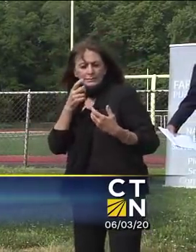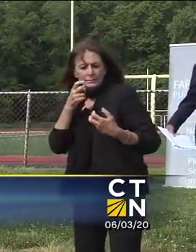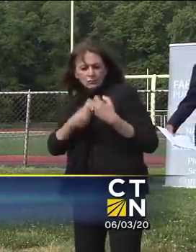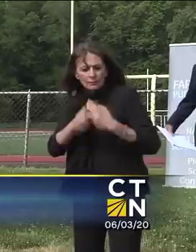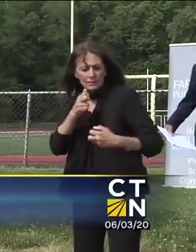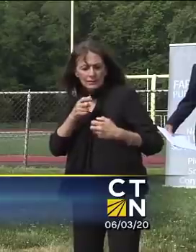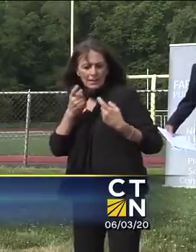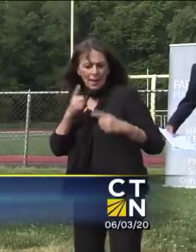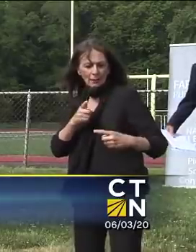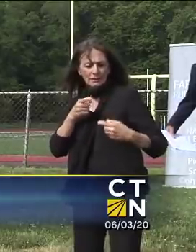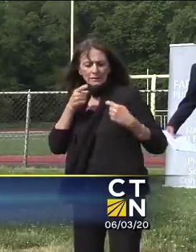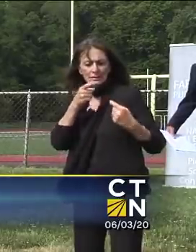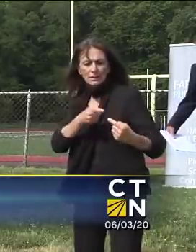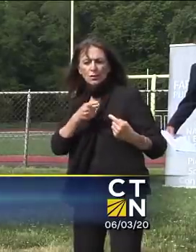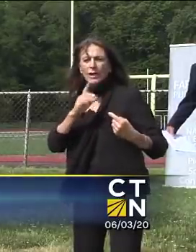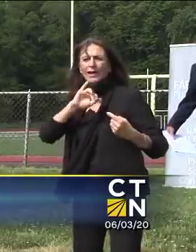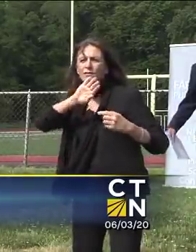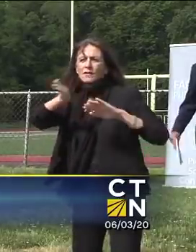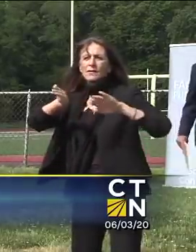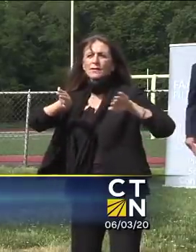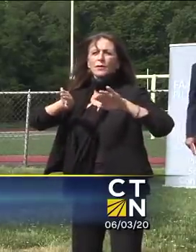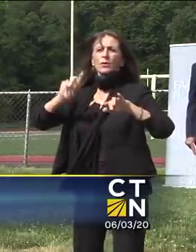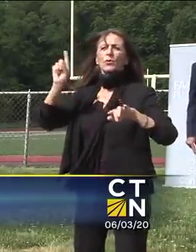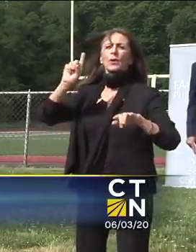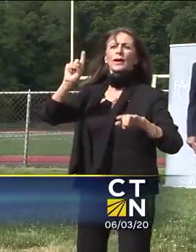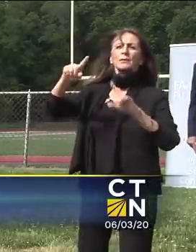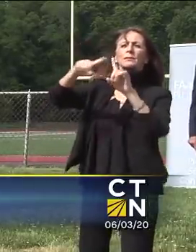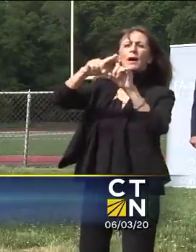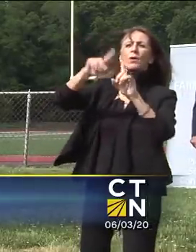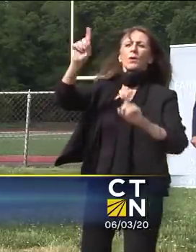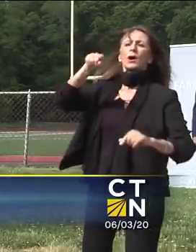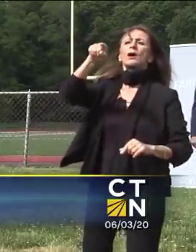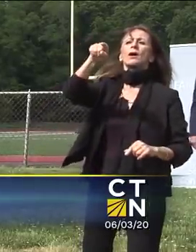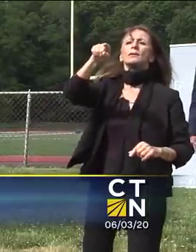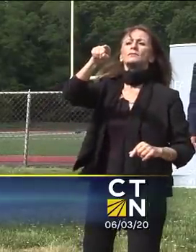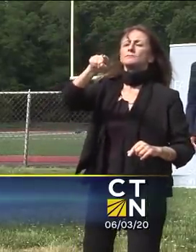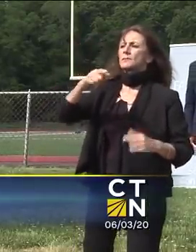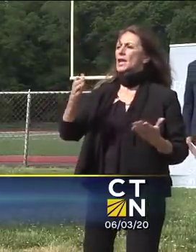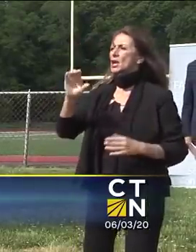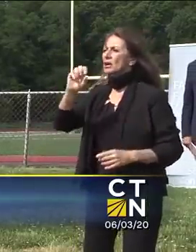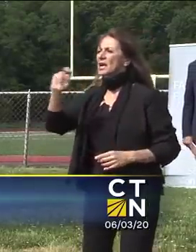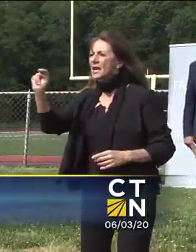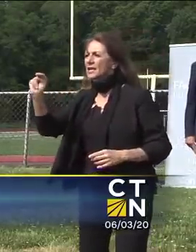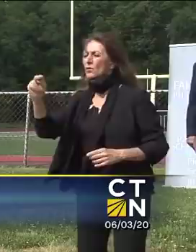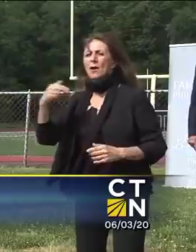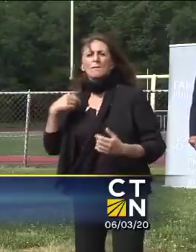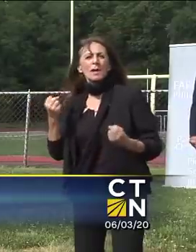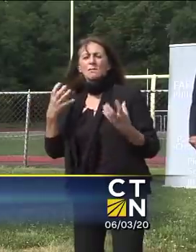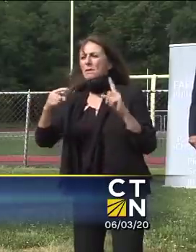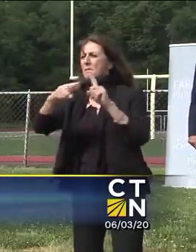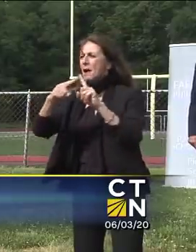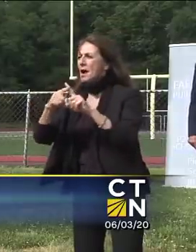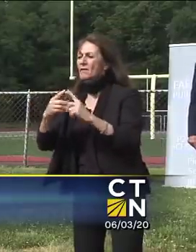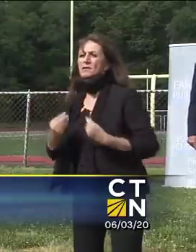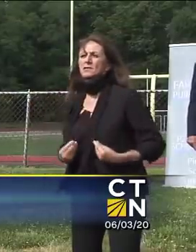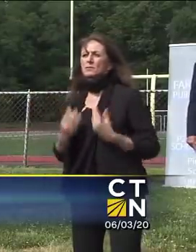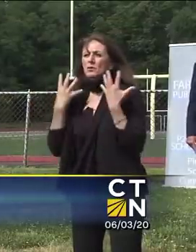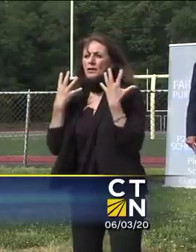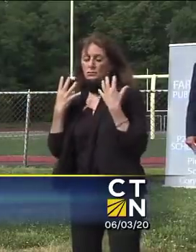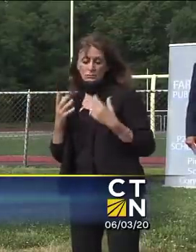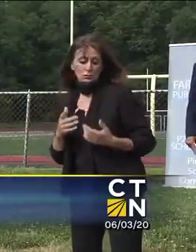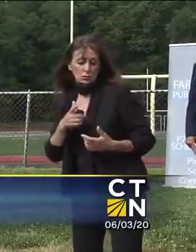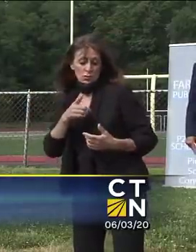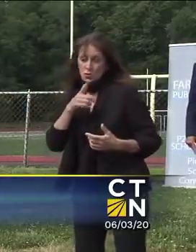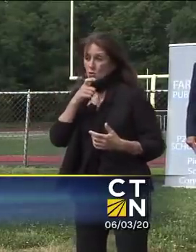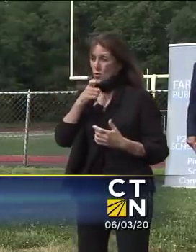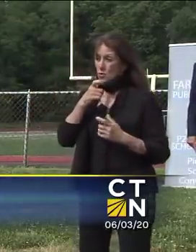of inspiration to get you through. In Connecticut, there's no shortage of inspiration. From the early child care